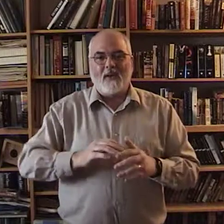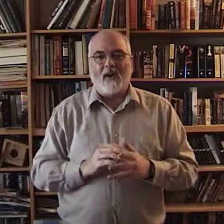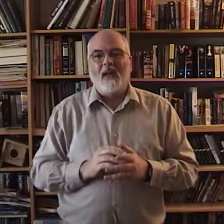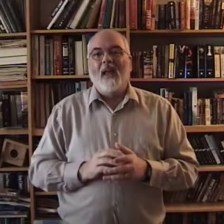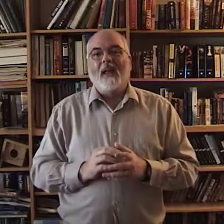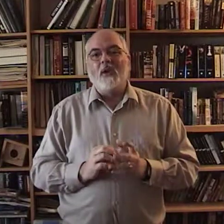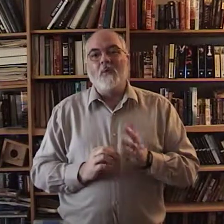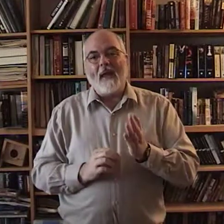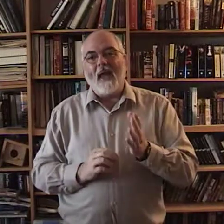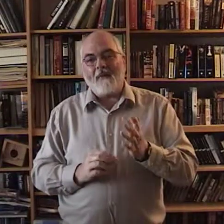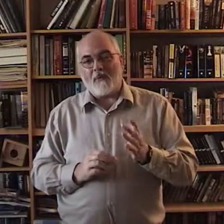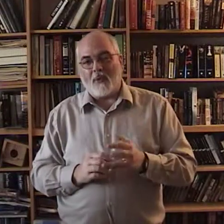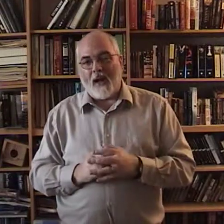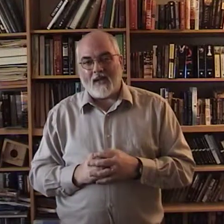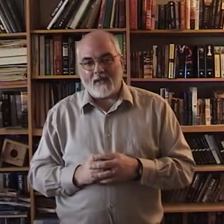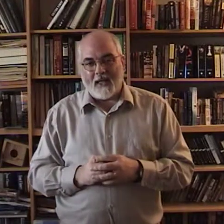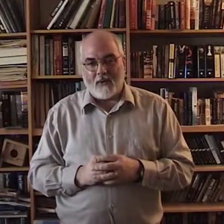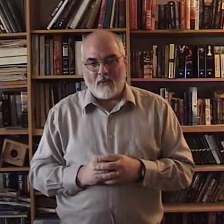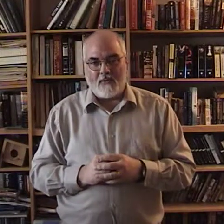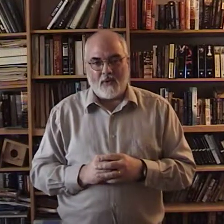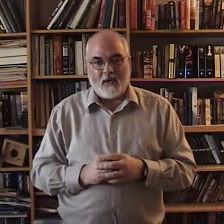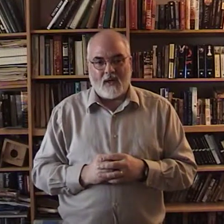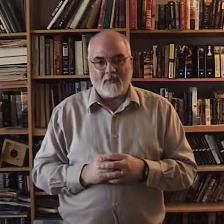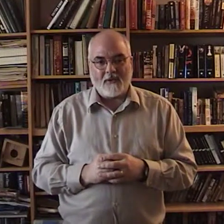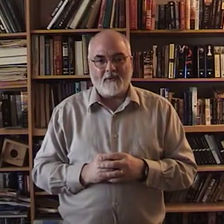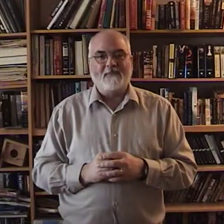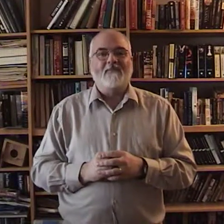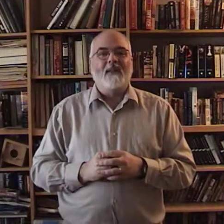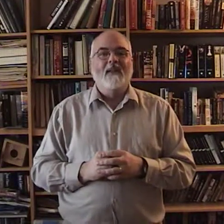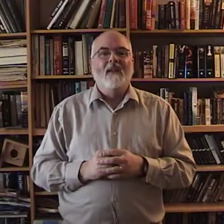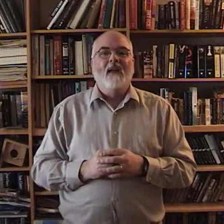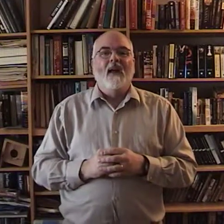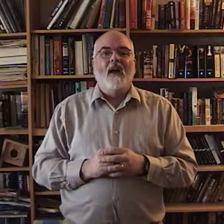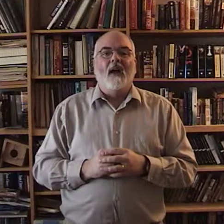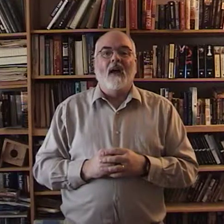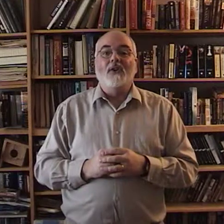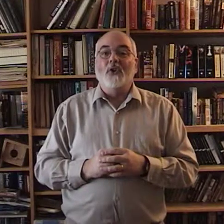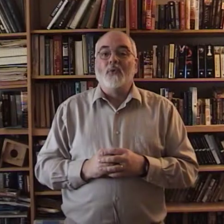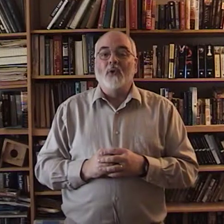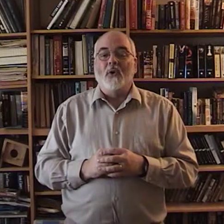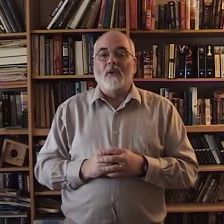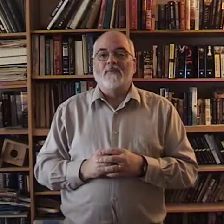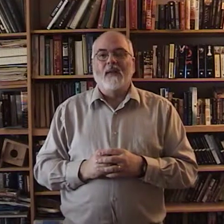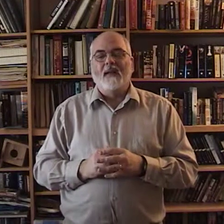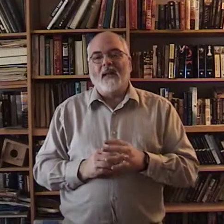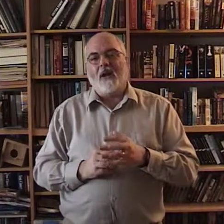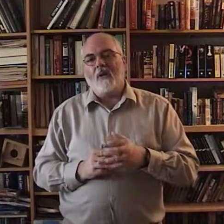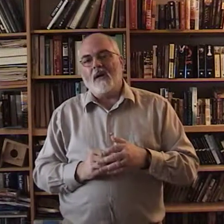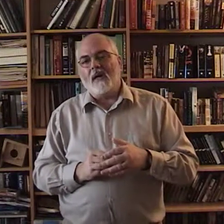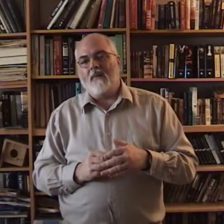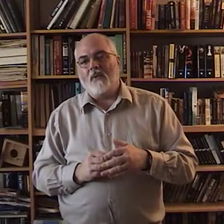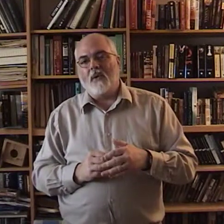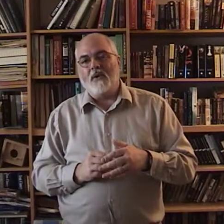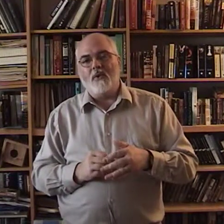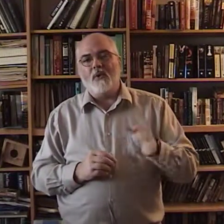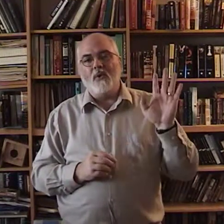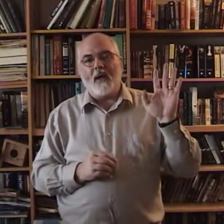right? You may have to practice that one a few times. To rule. Now, we're going to leave the word to